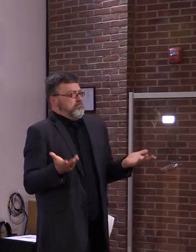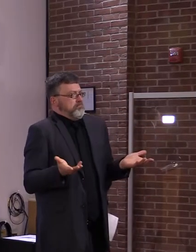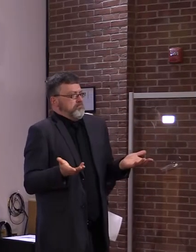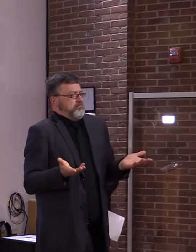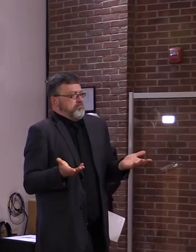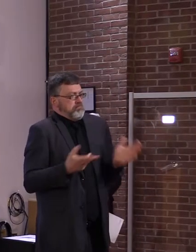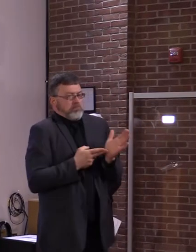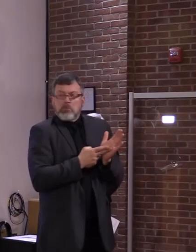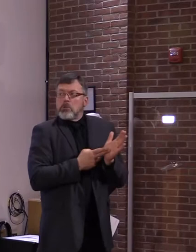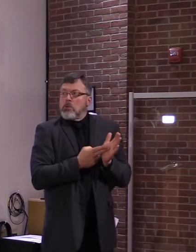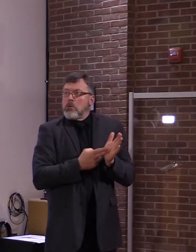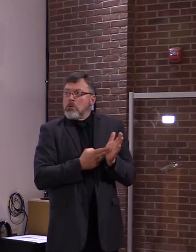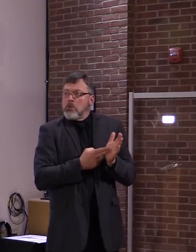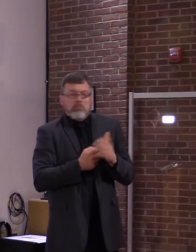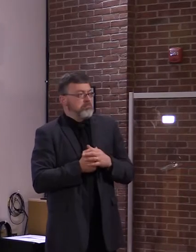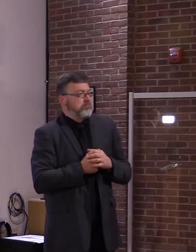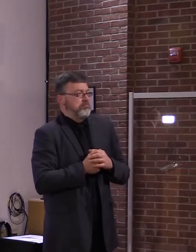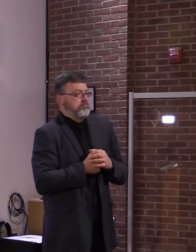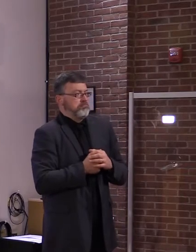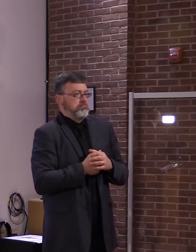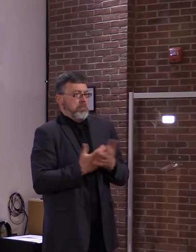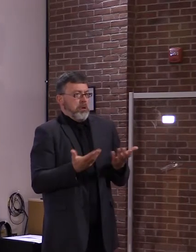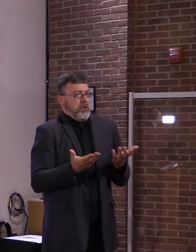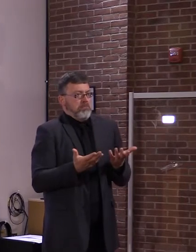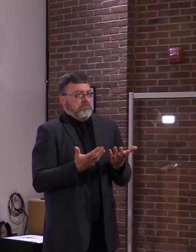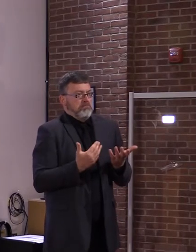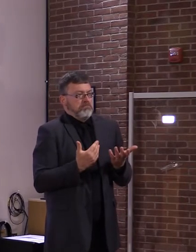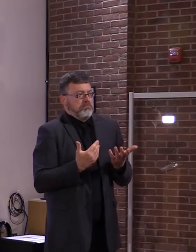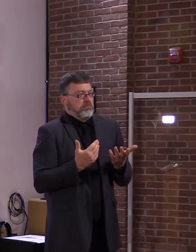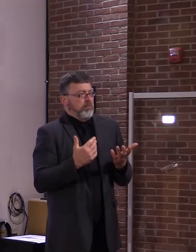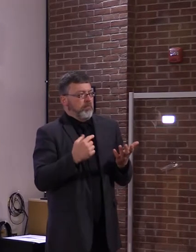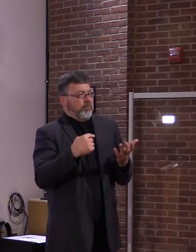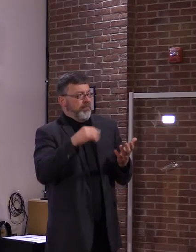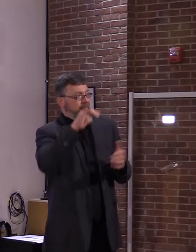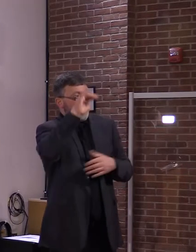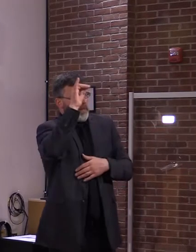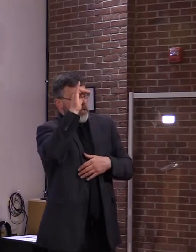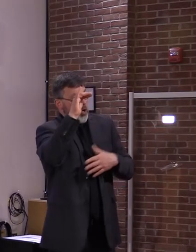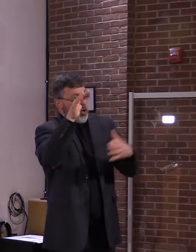my suspicion is there would not be a tremendous amount of harm.